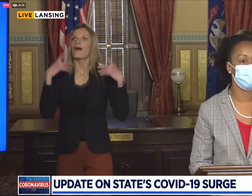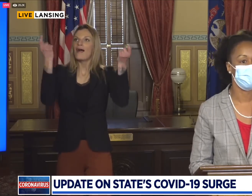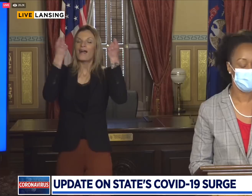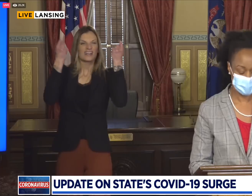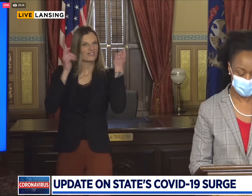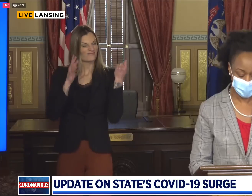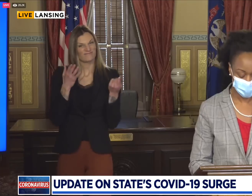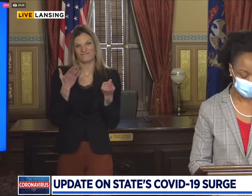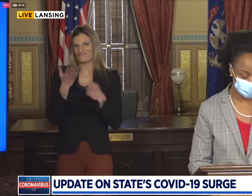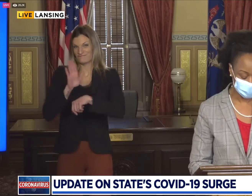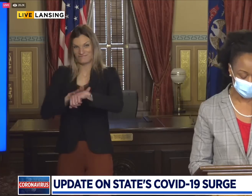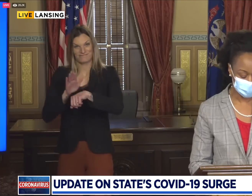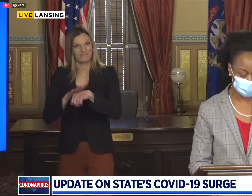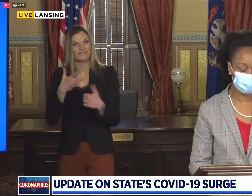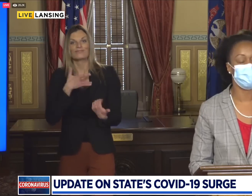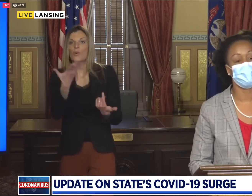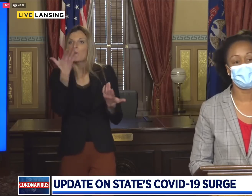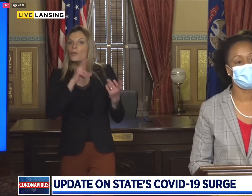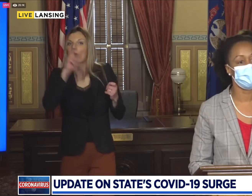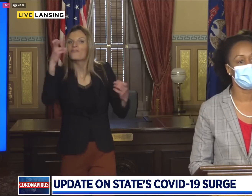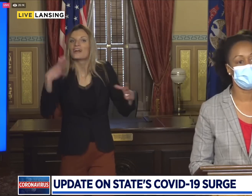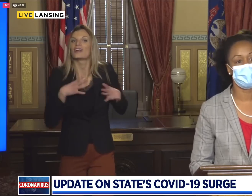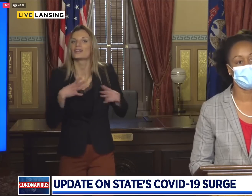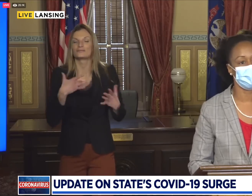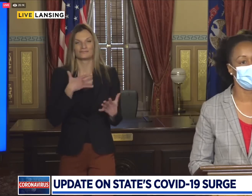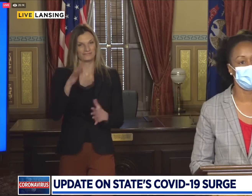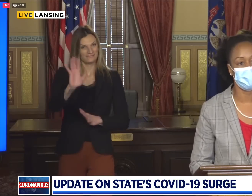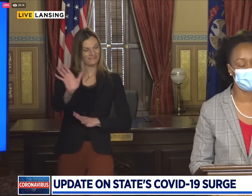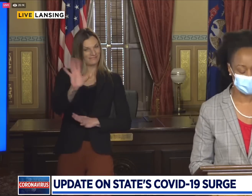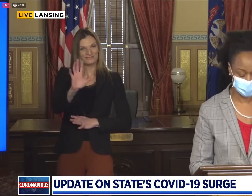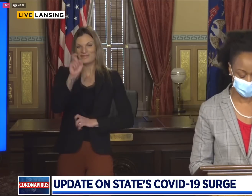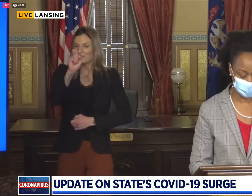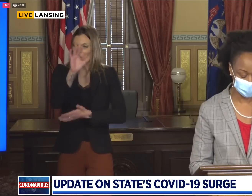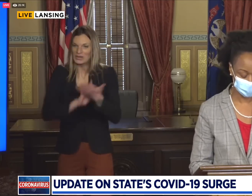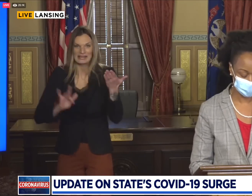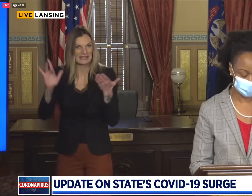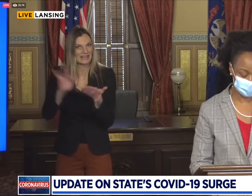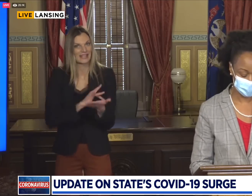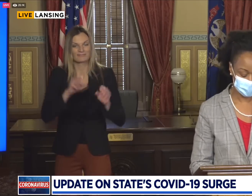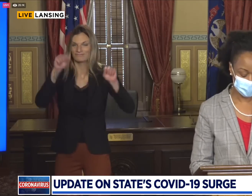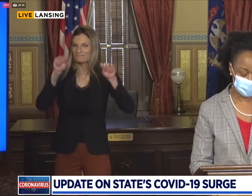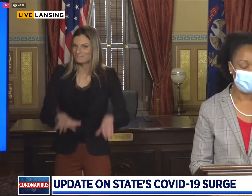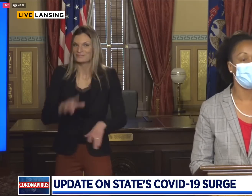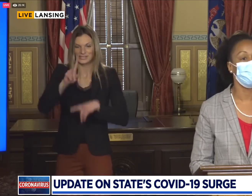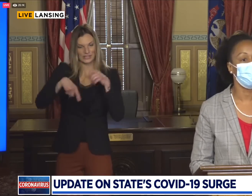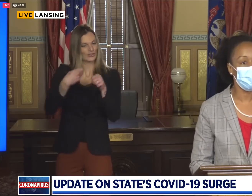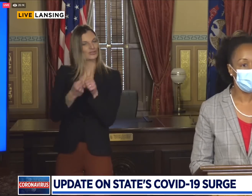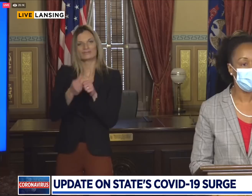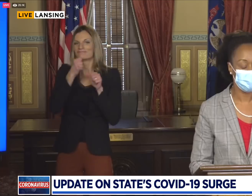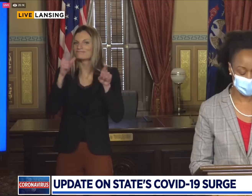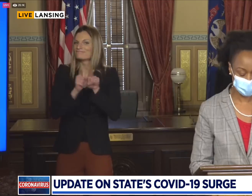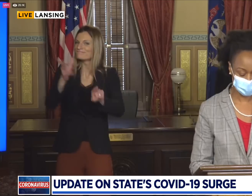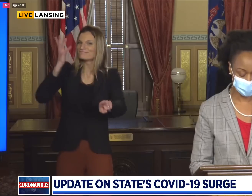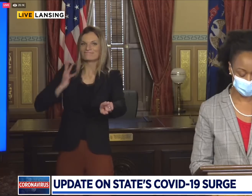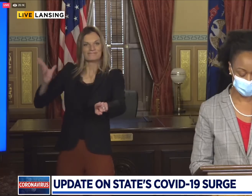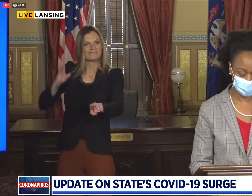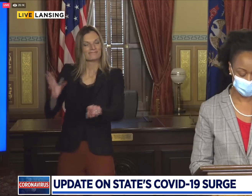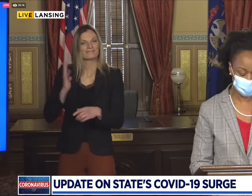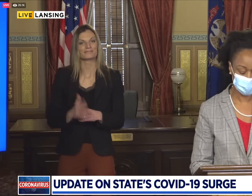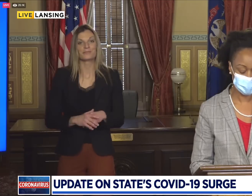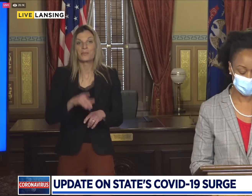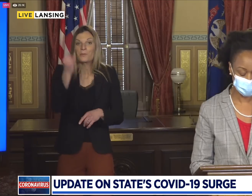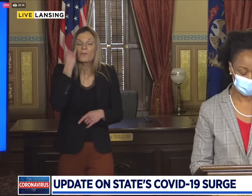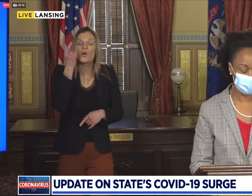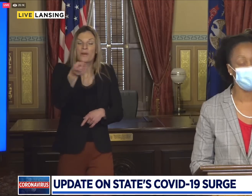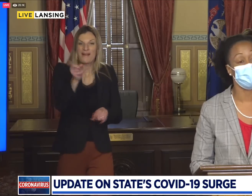holidays. It will be hard, but my family has canceled all holiday gatherings. If you really must travel, you